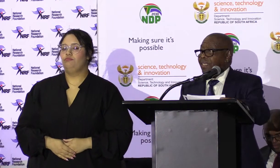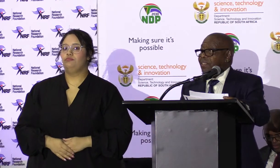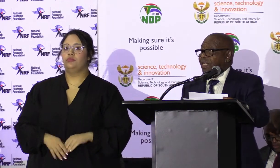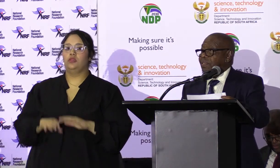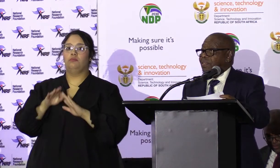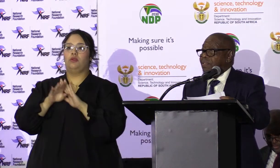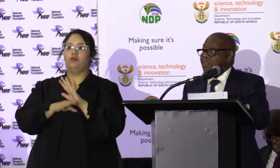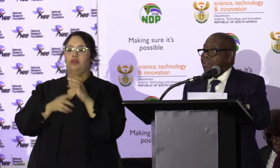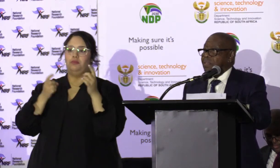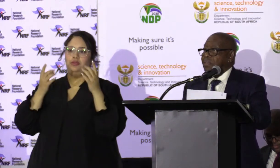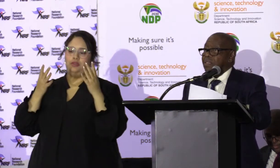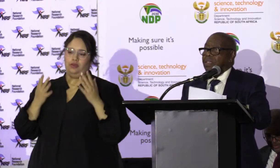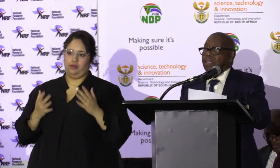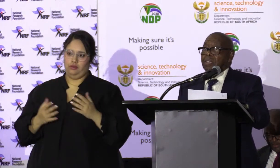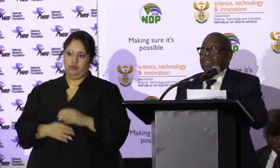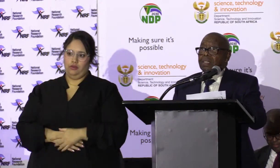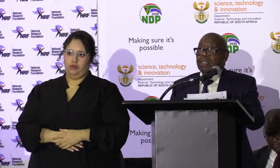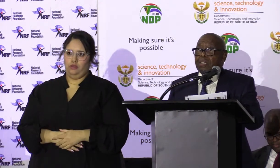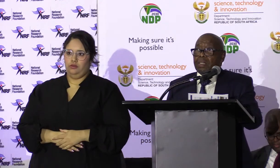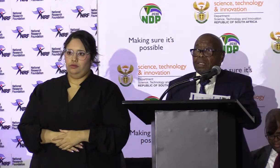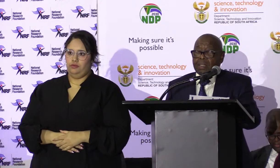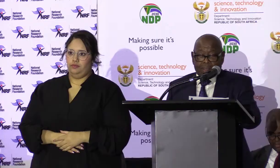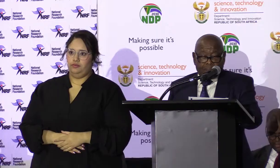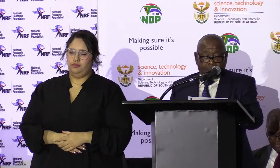Program Director,